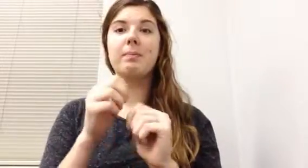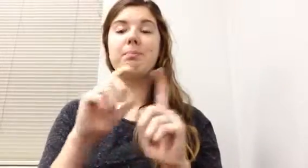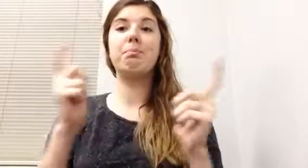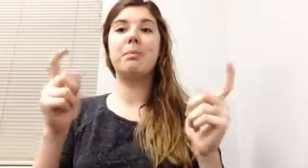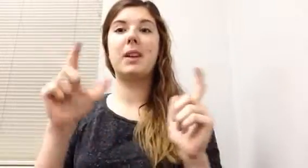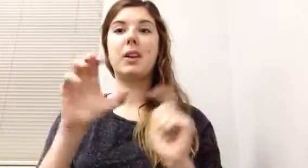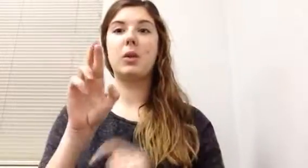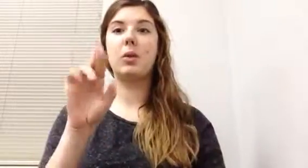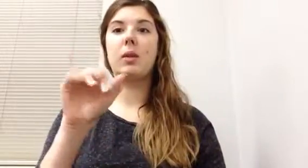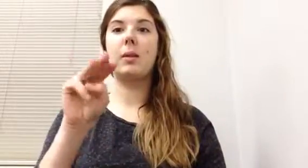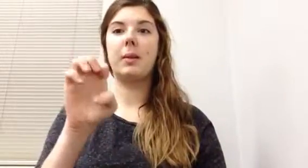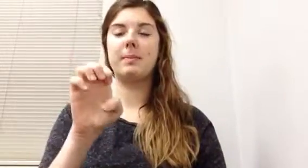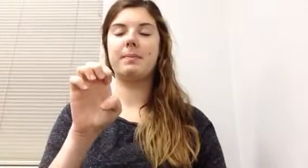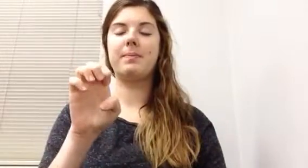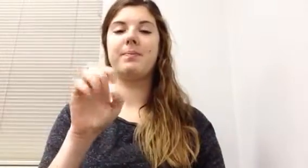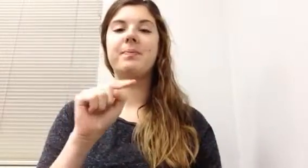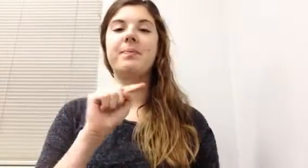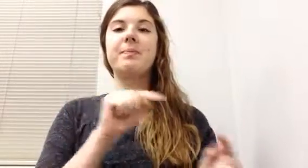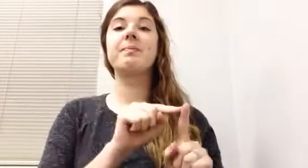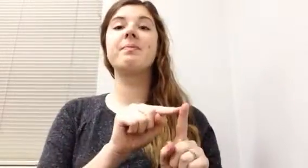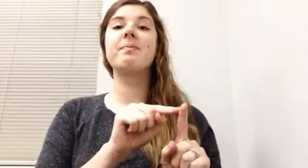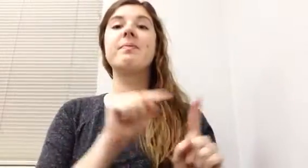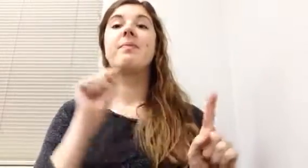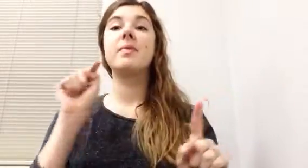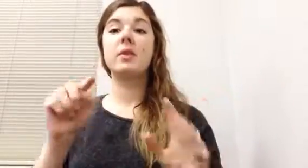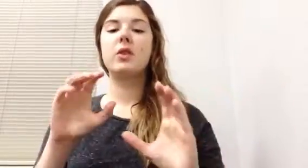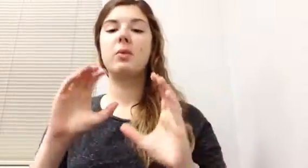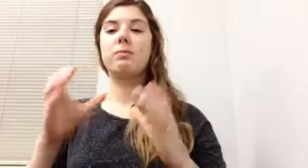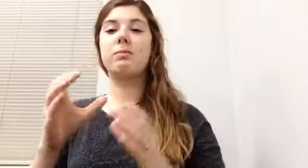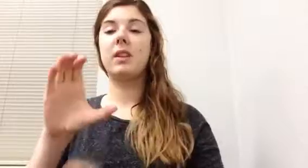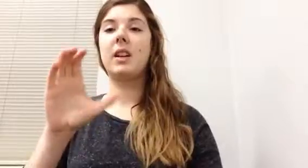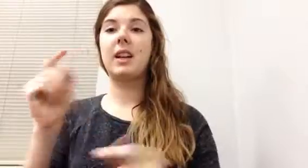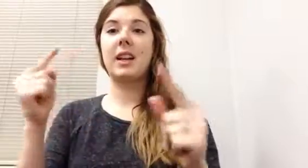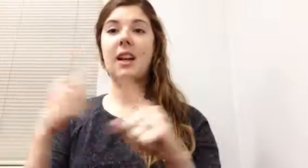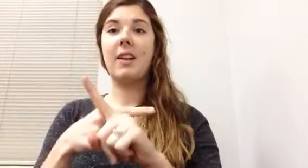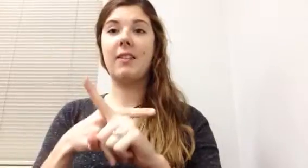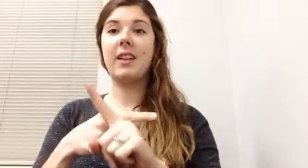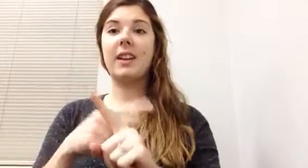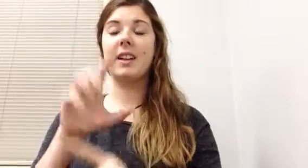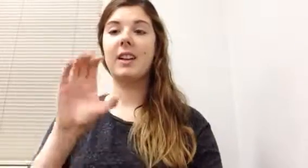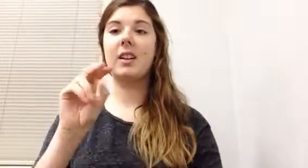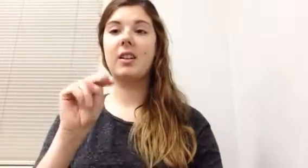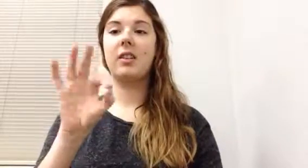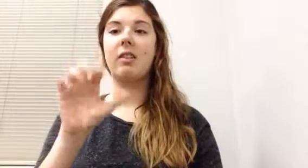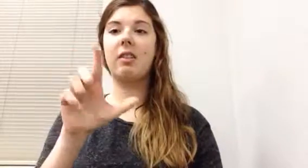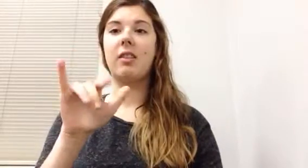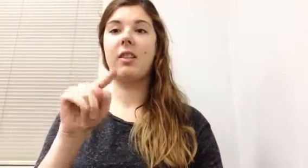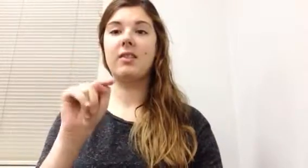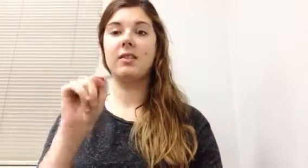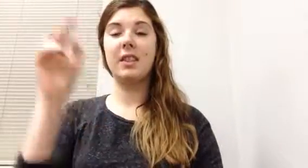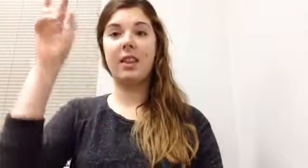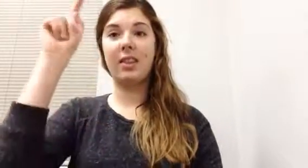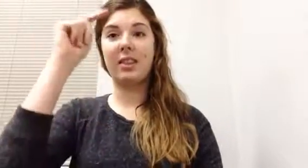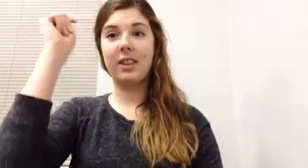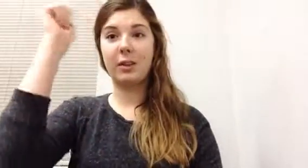look at, there's some contention over who's going to have the good life and who isn't. It comes from Marx and his